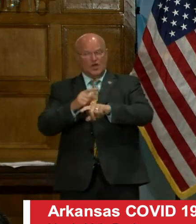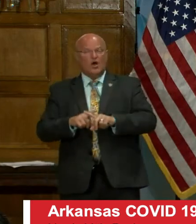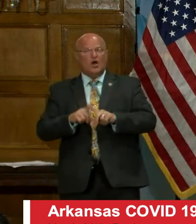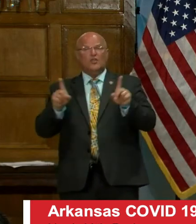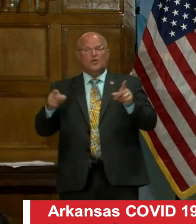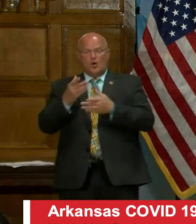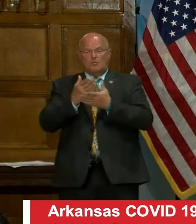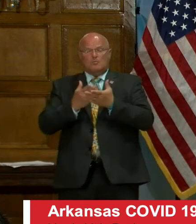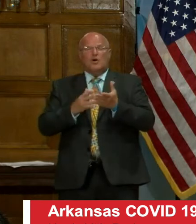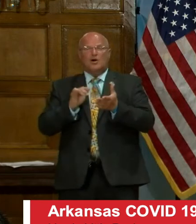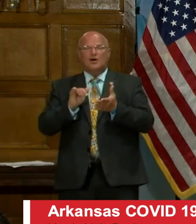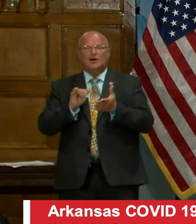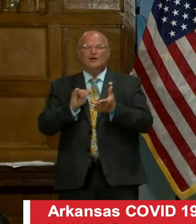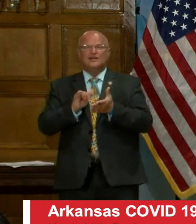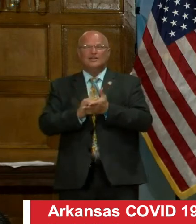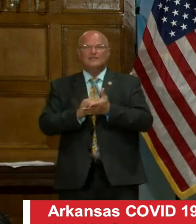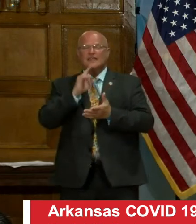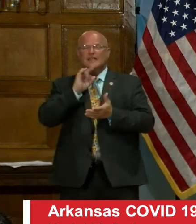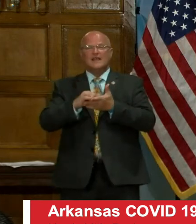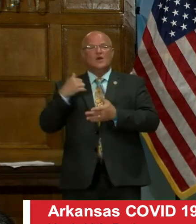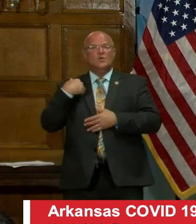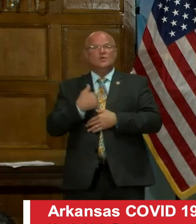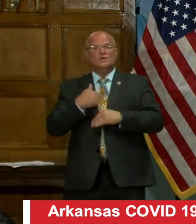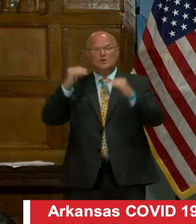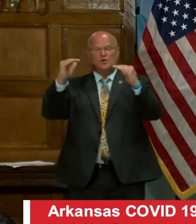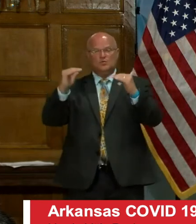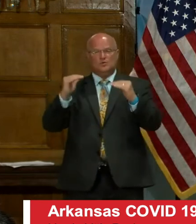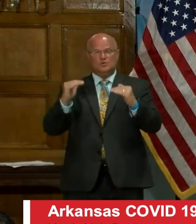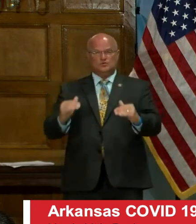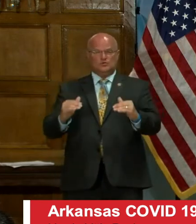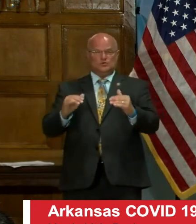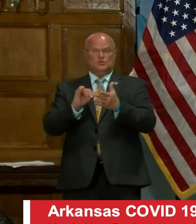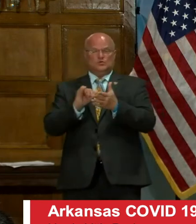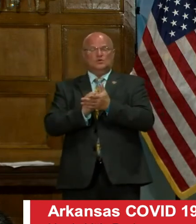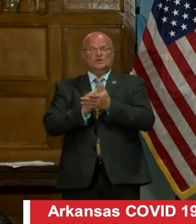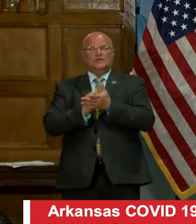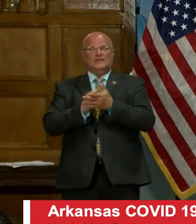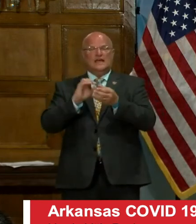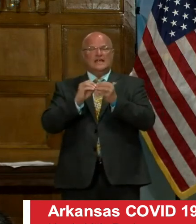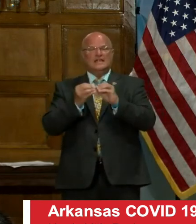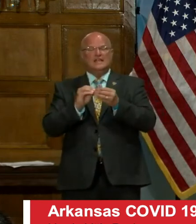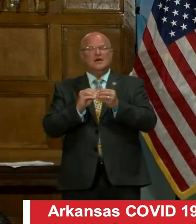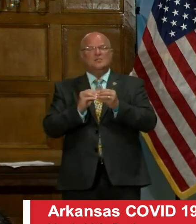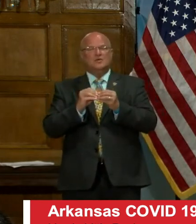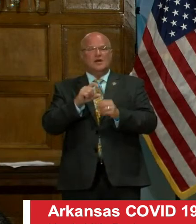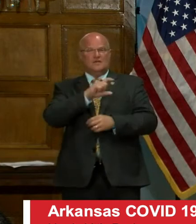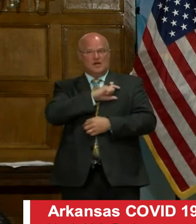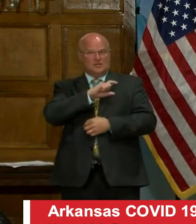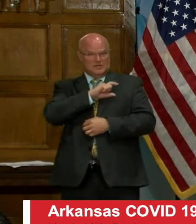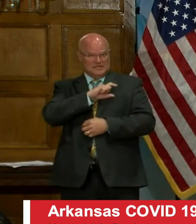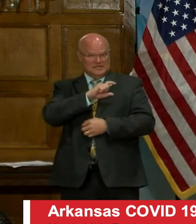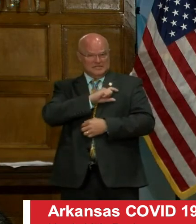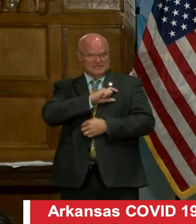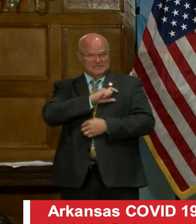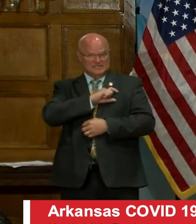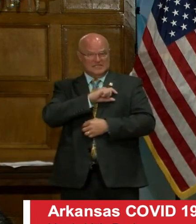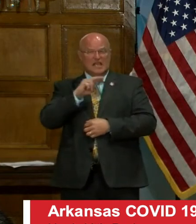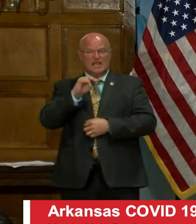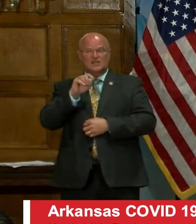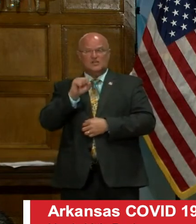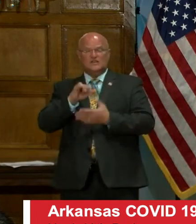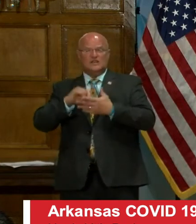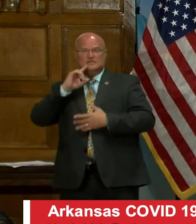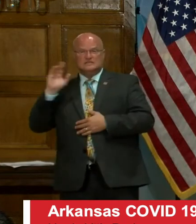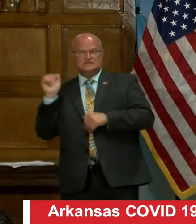although part of that is that we will reduce the number of police officers and units that